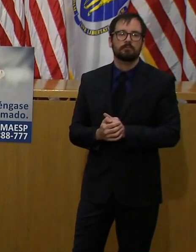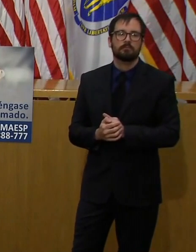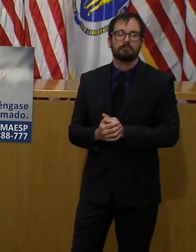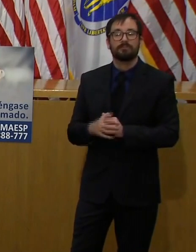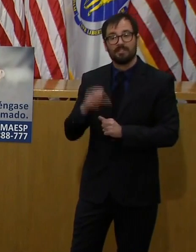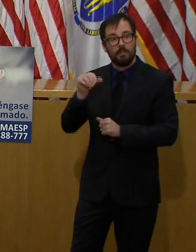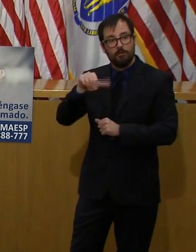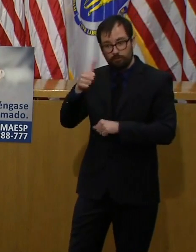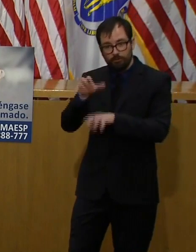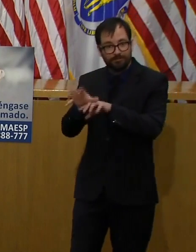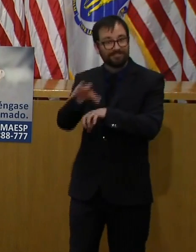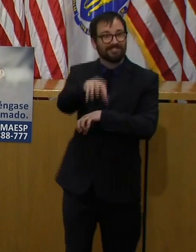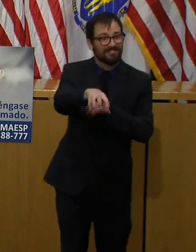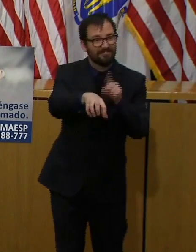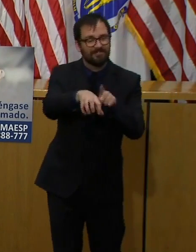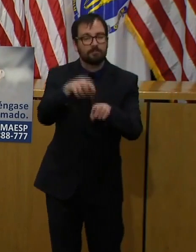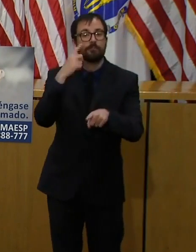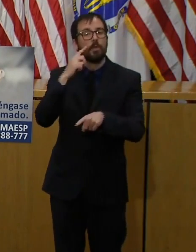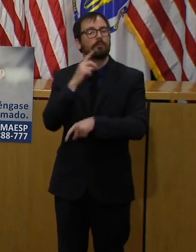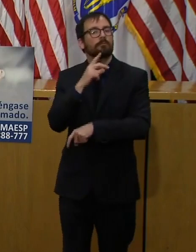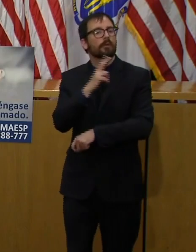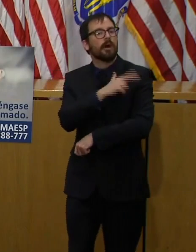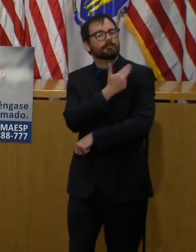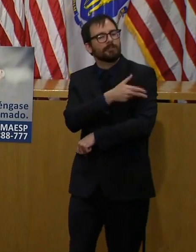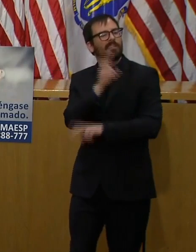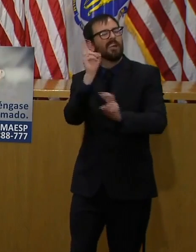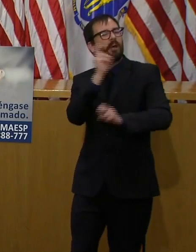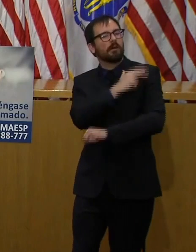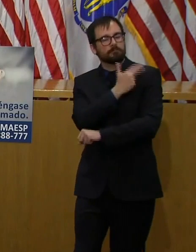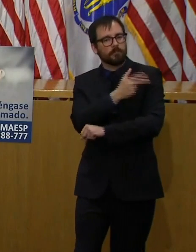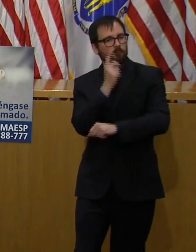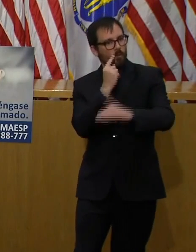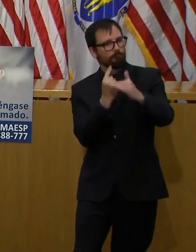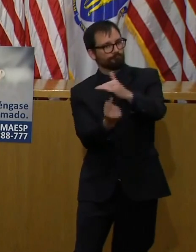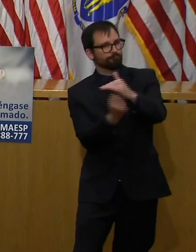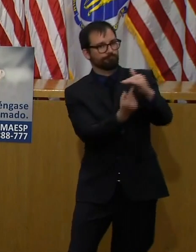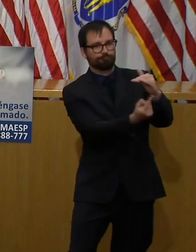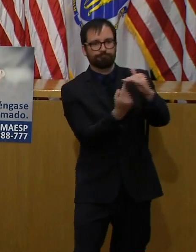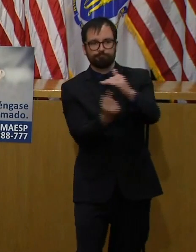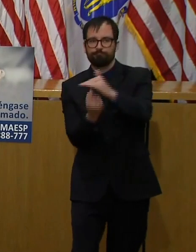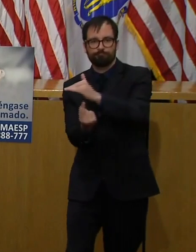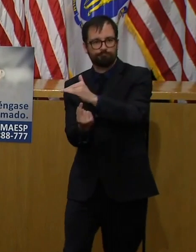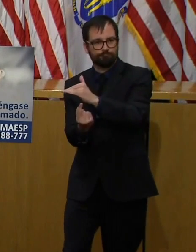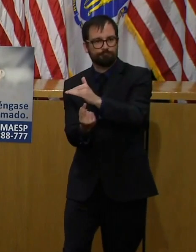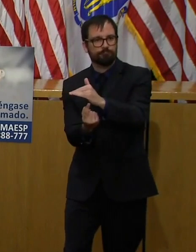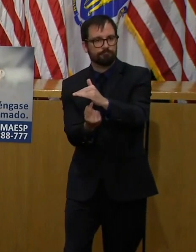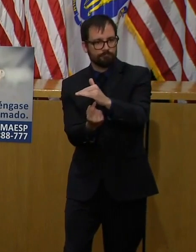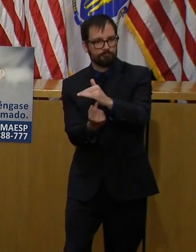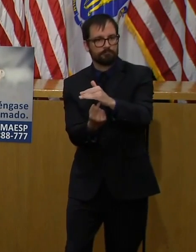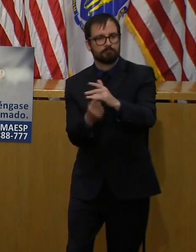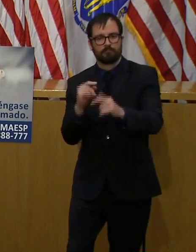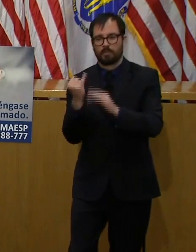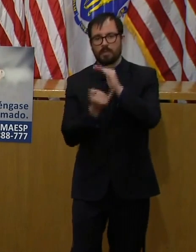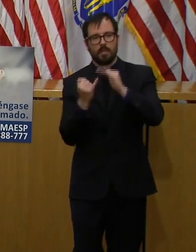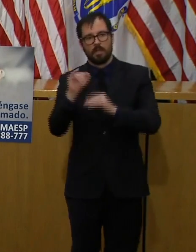COVID-19 positive. We have almost 1,000 beds now. I think it's